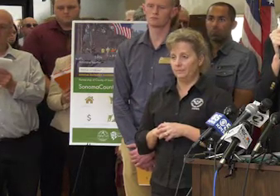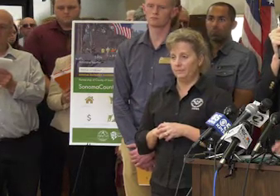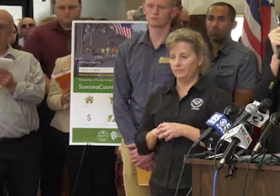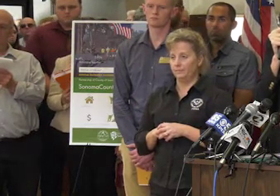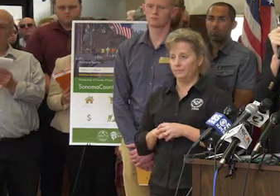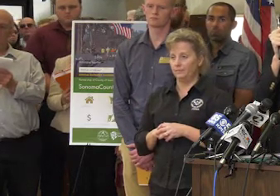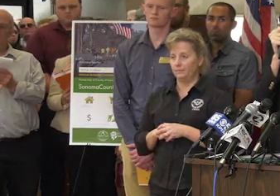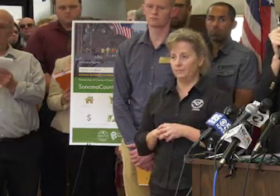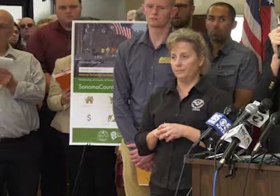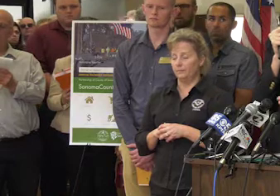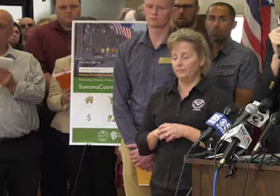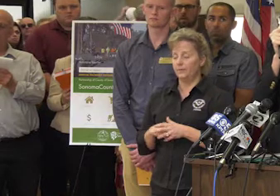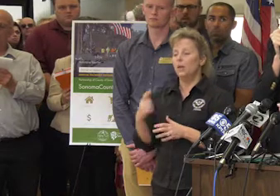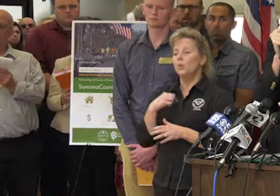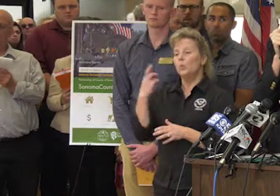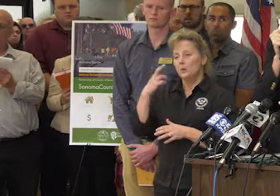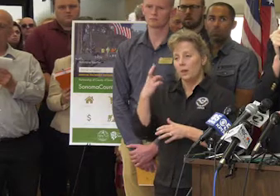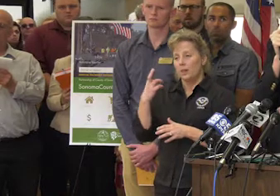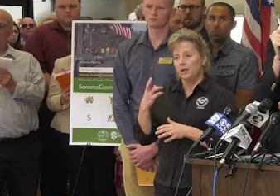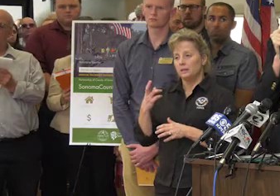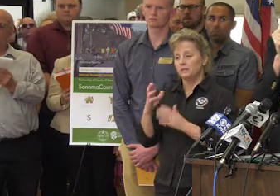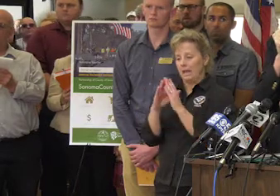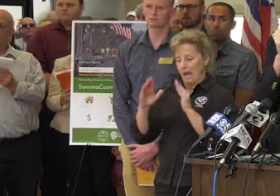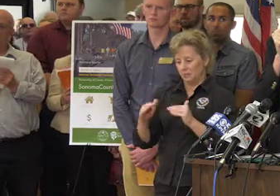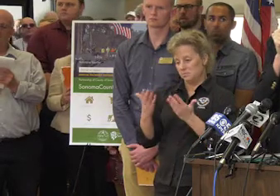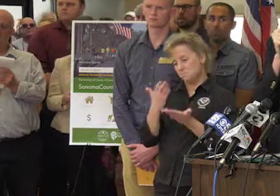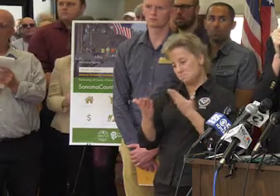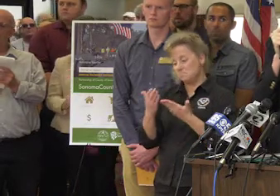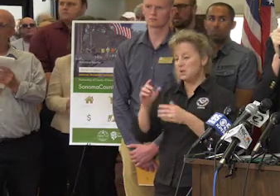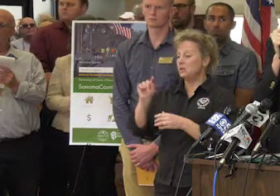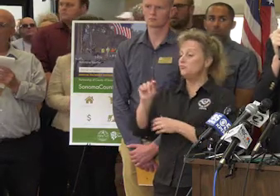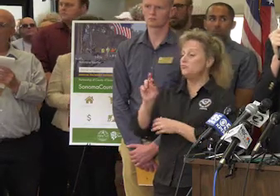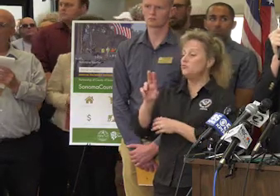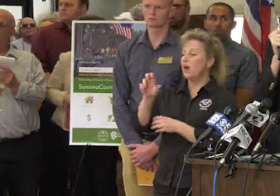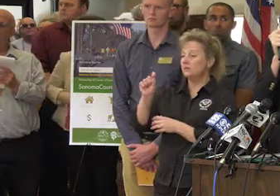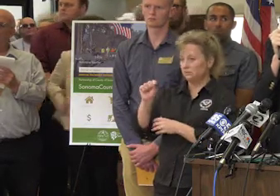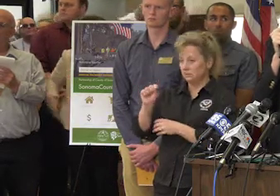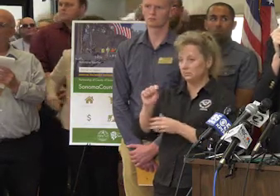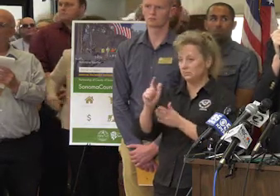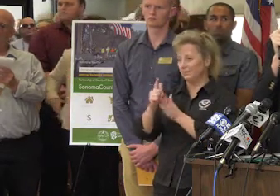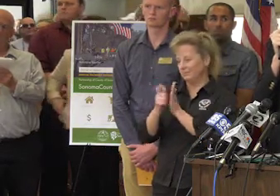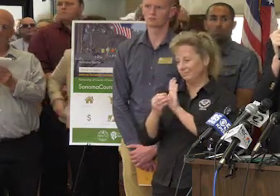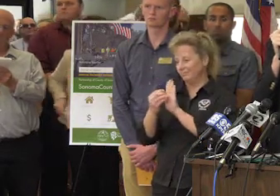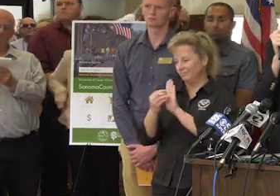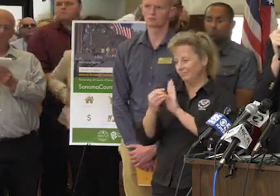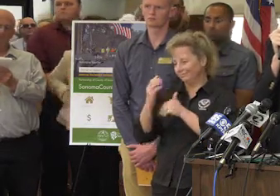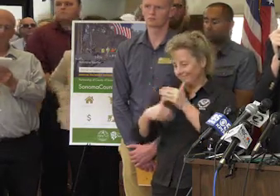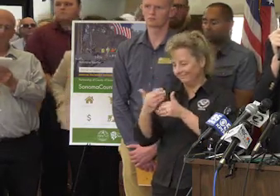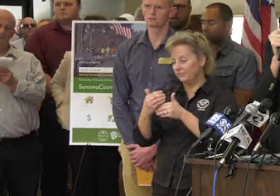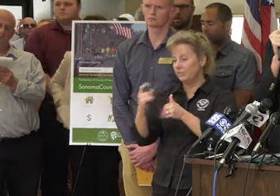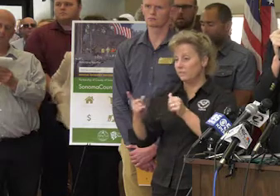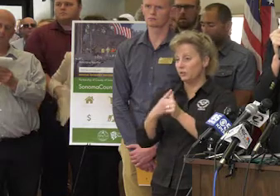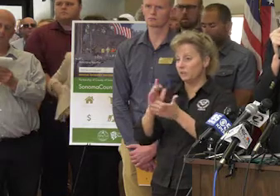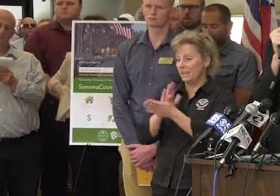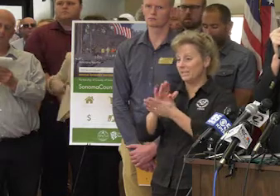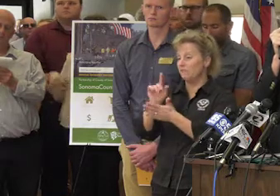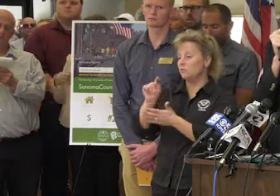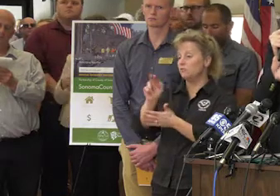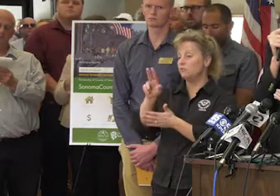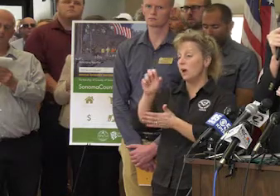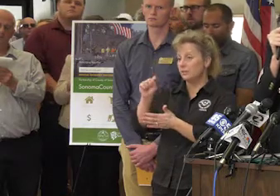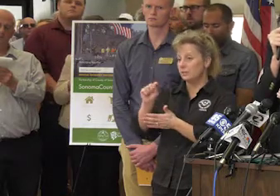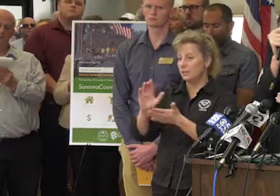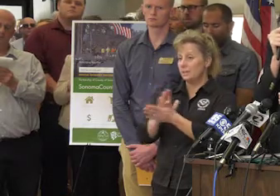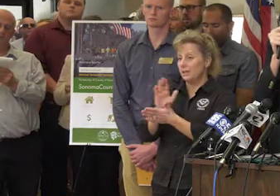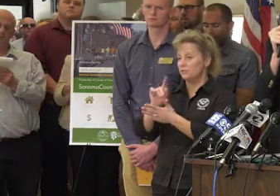that there probably are properties that are in trust. And if you can bring the first page of your trust and then the